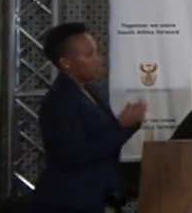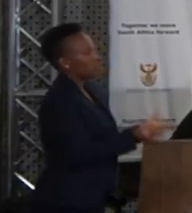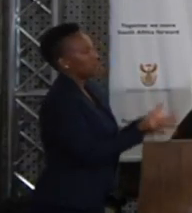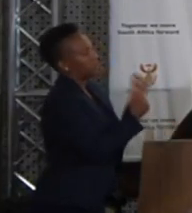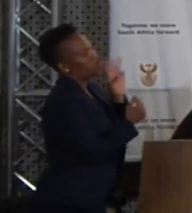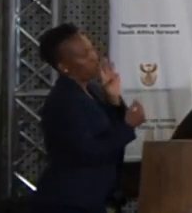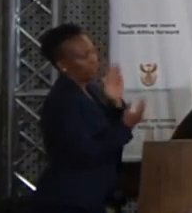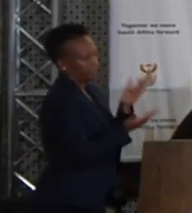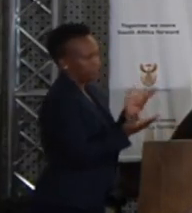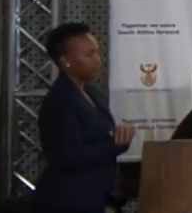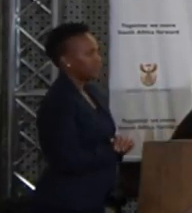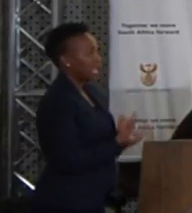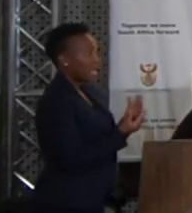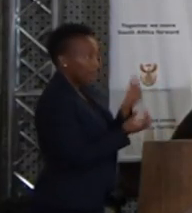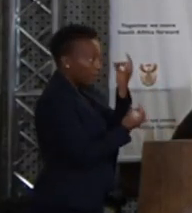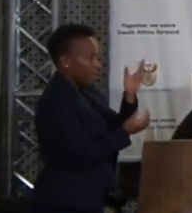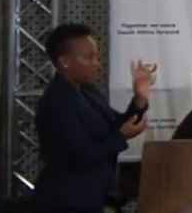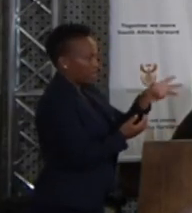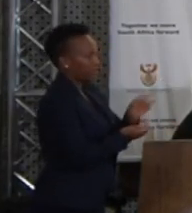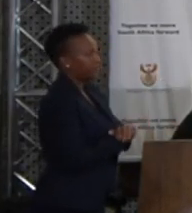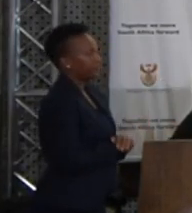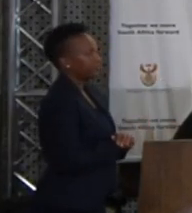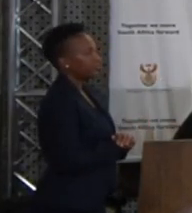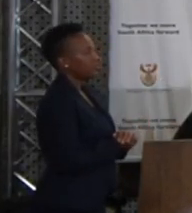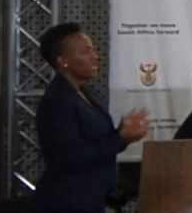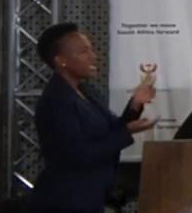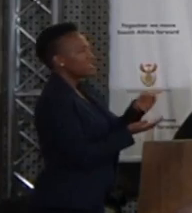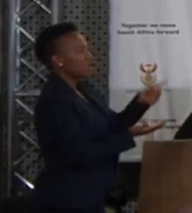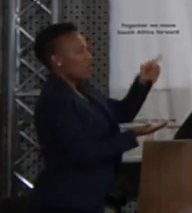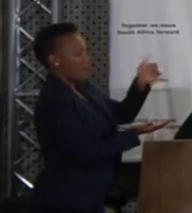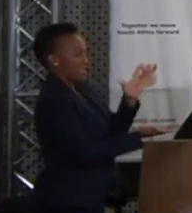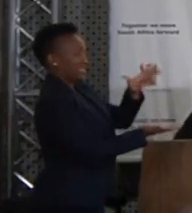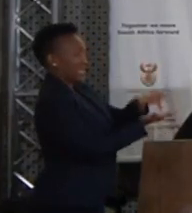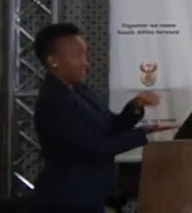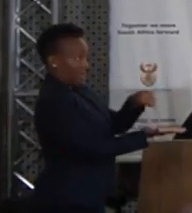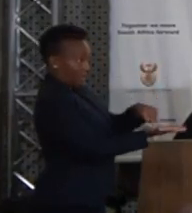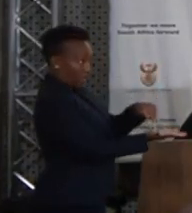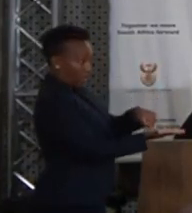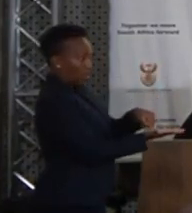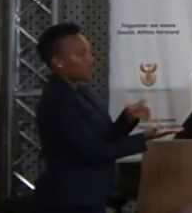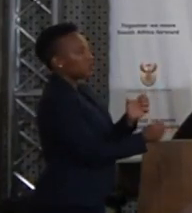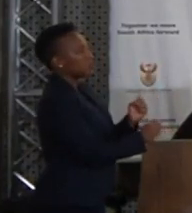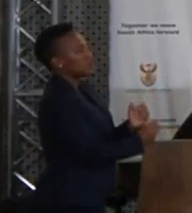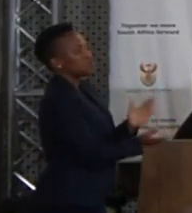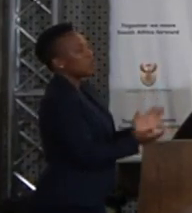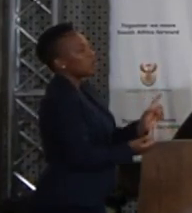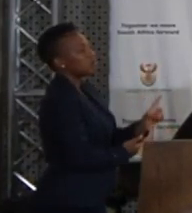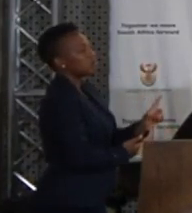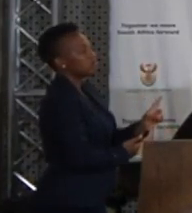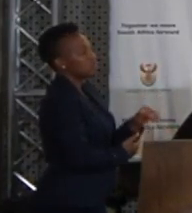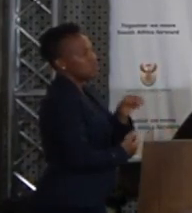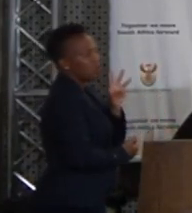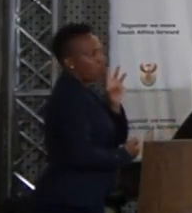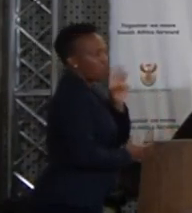water. The command center ensures that all the water